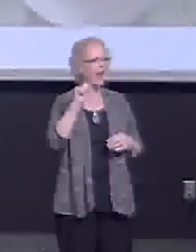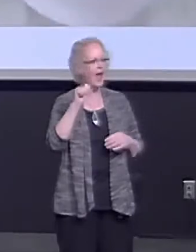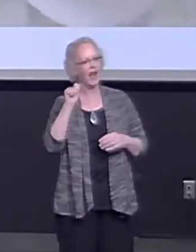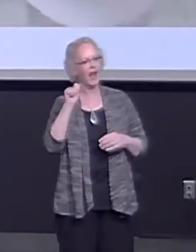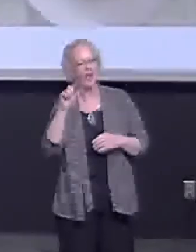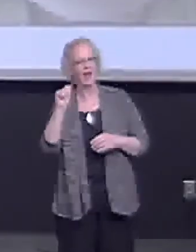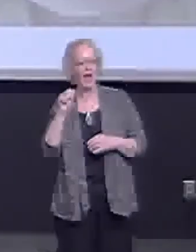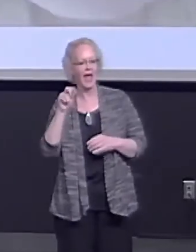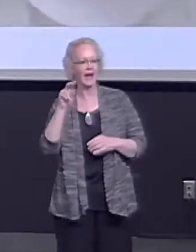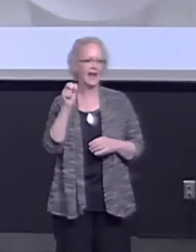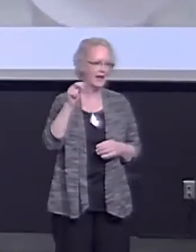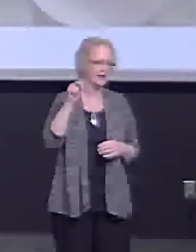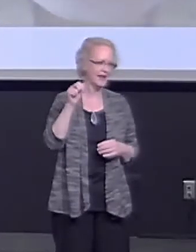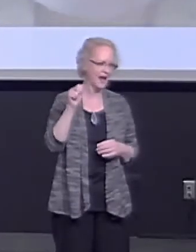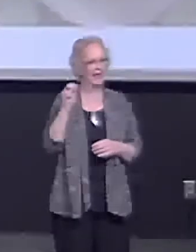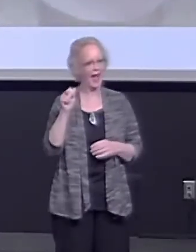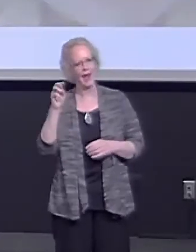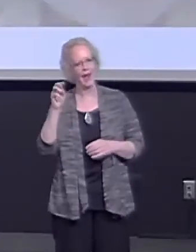babbling now.